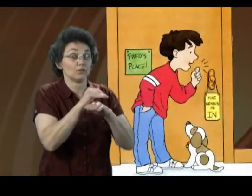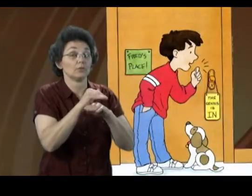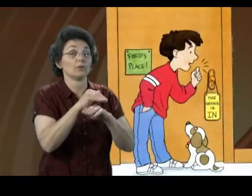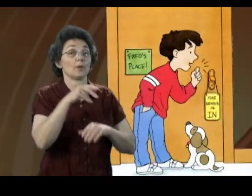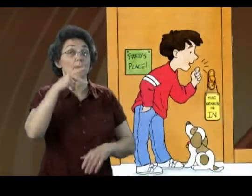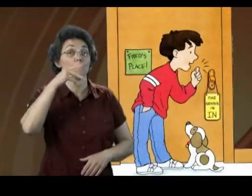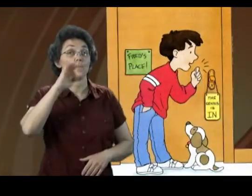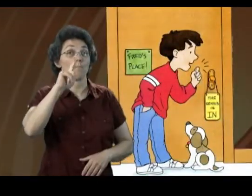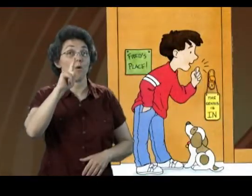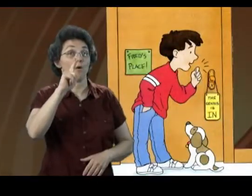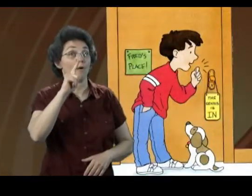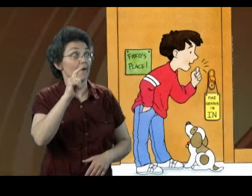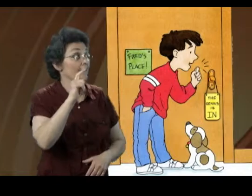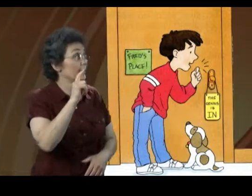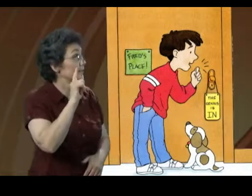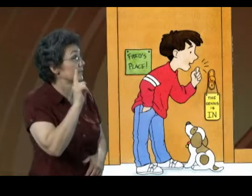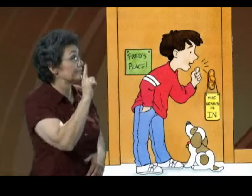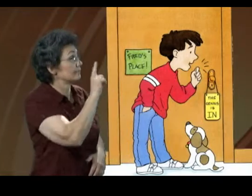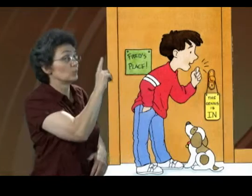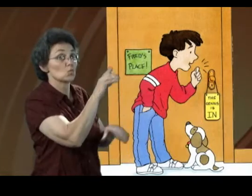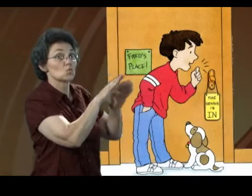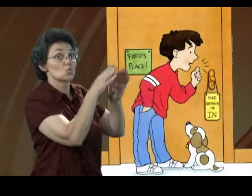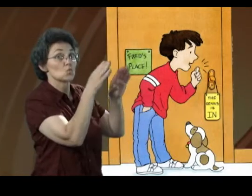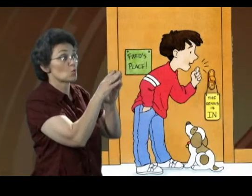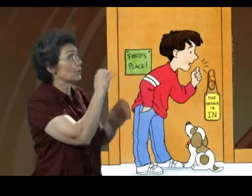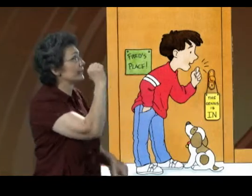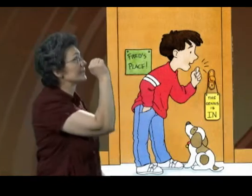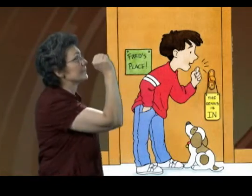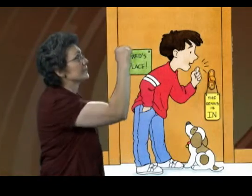Just before dinner, Paul knocked on Fred's door.